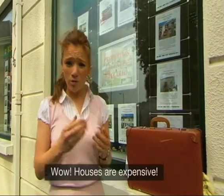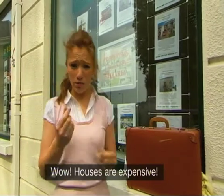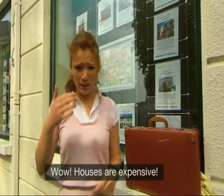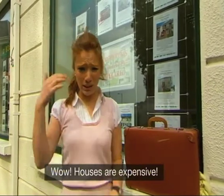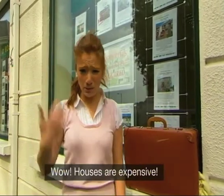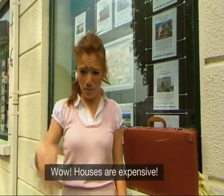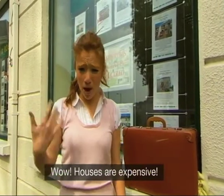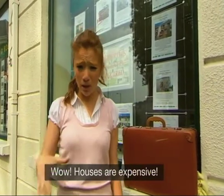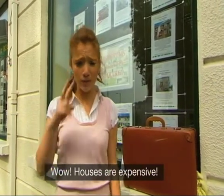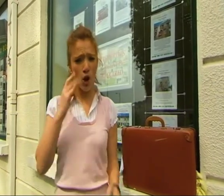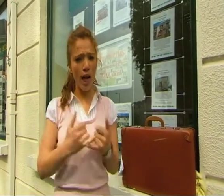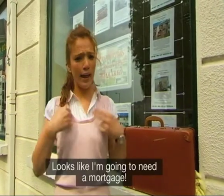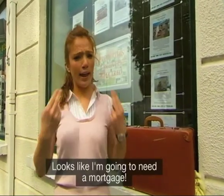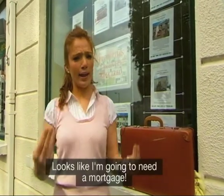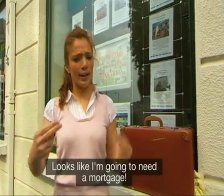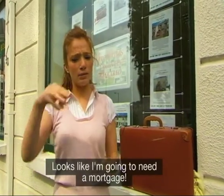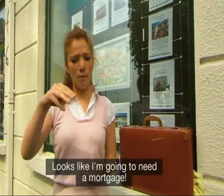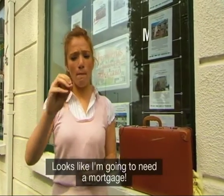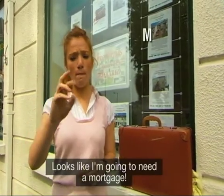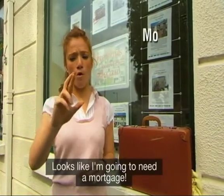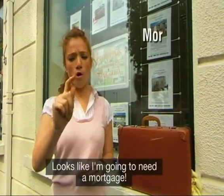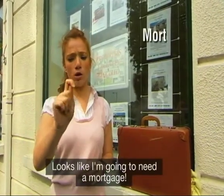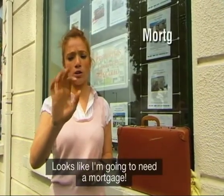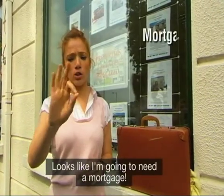Houses are expensive. Looks like I'm going to need a mortgage.